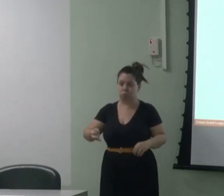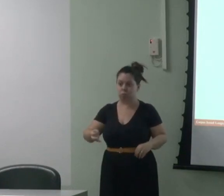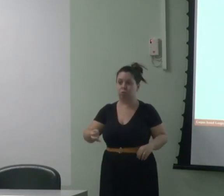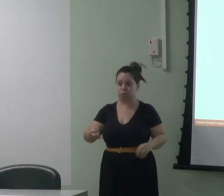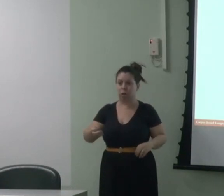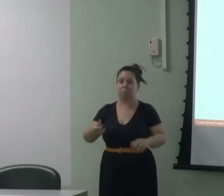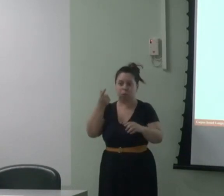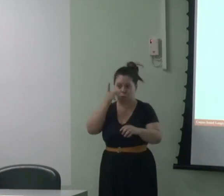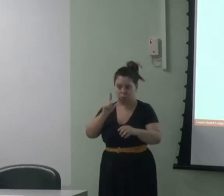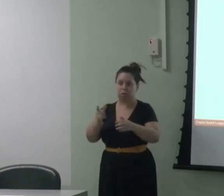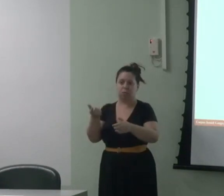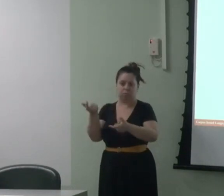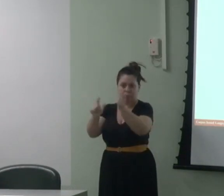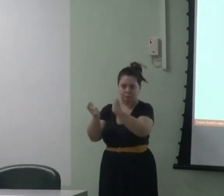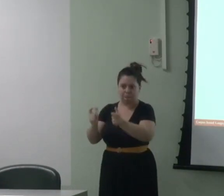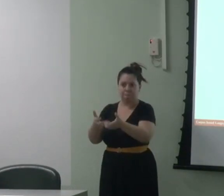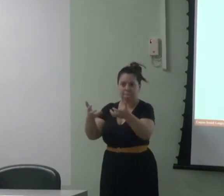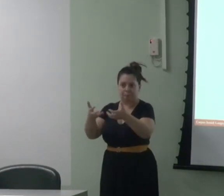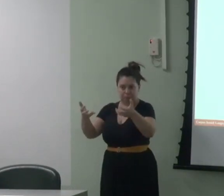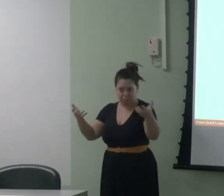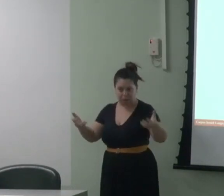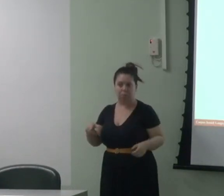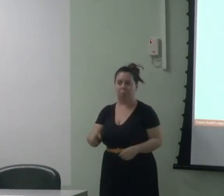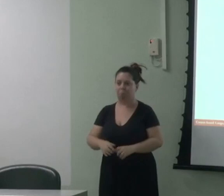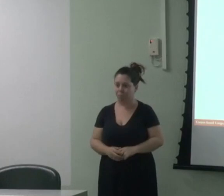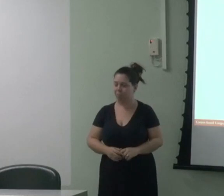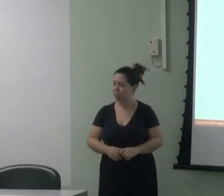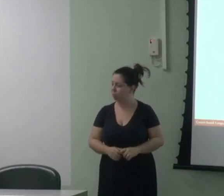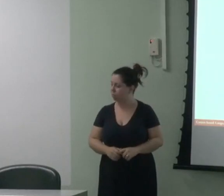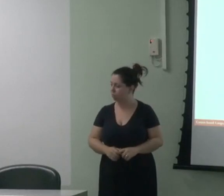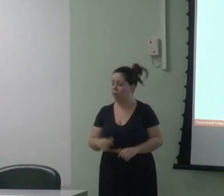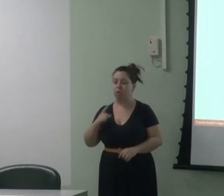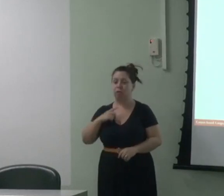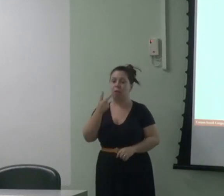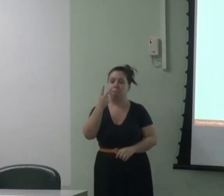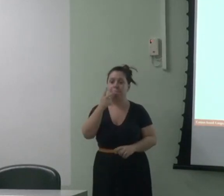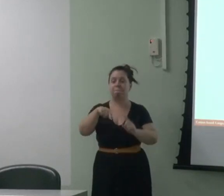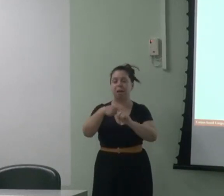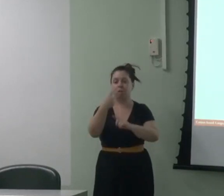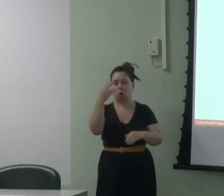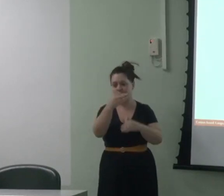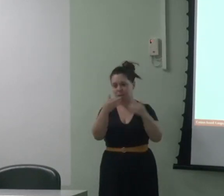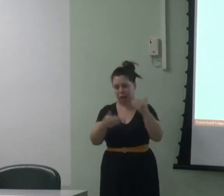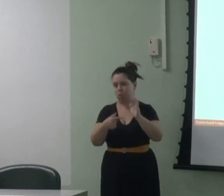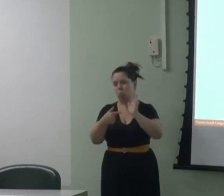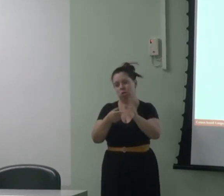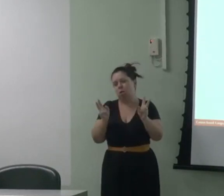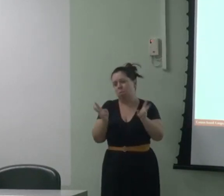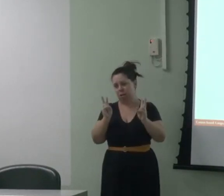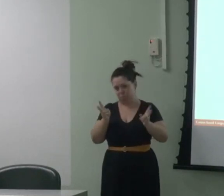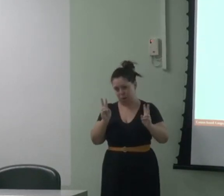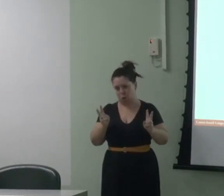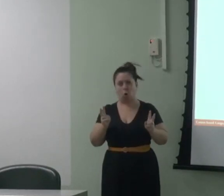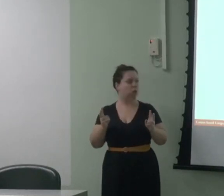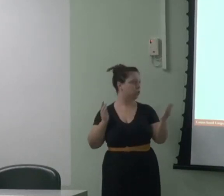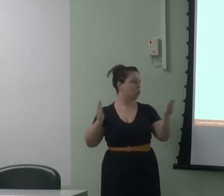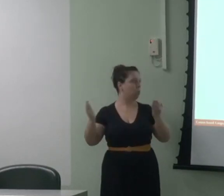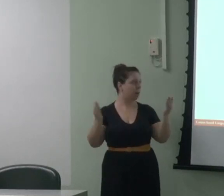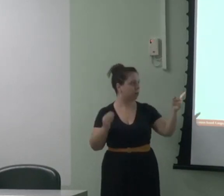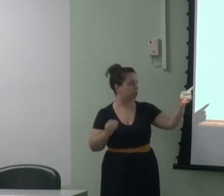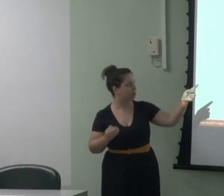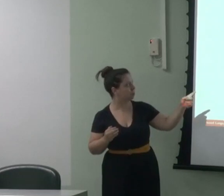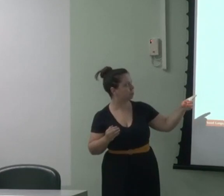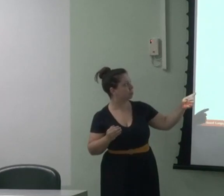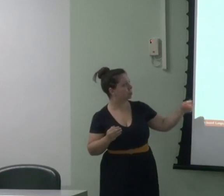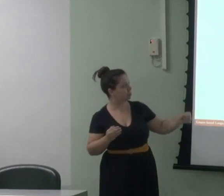indigenous languages any soon. I have two more slides showing the same thing within the Indo-European